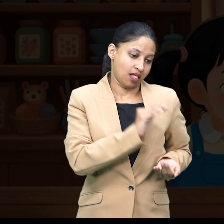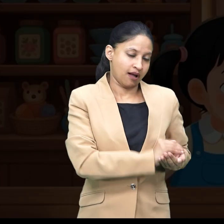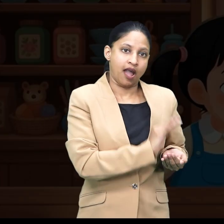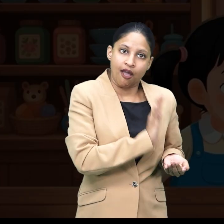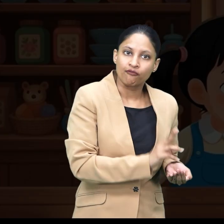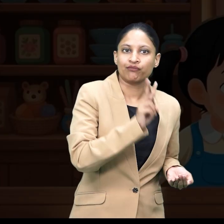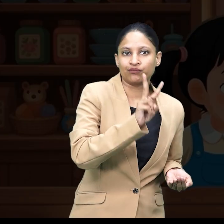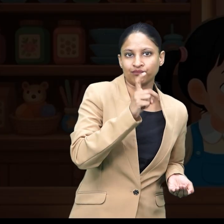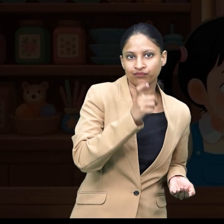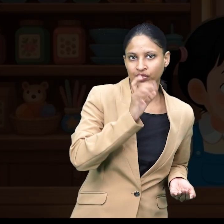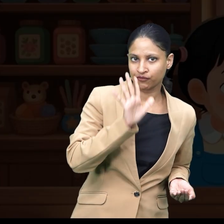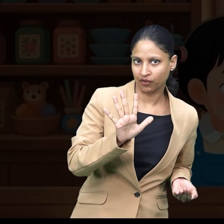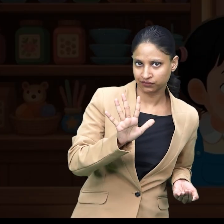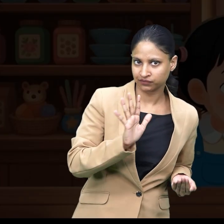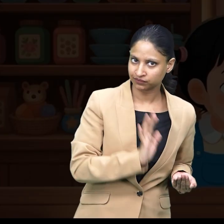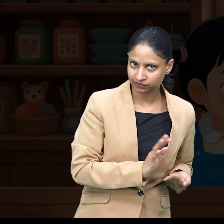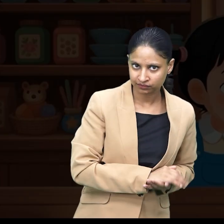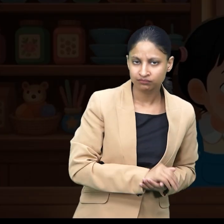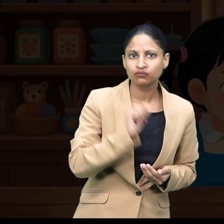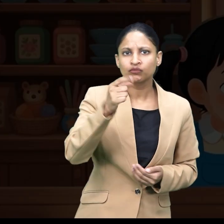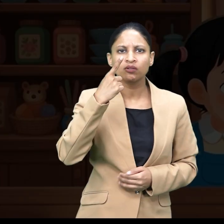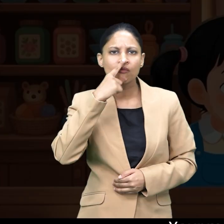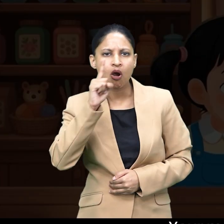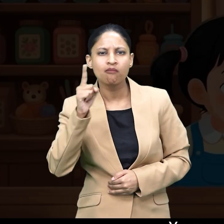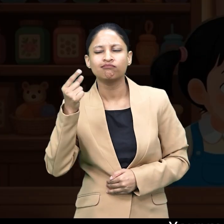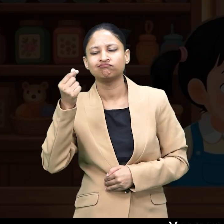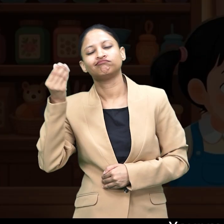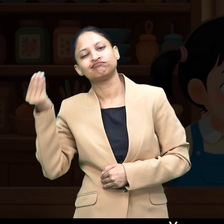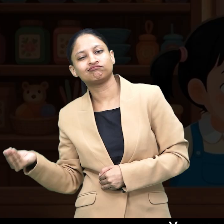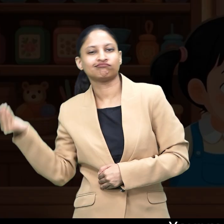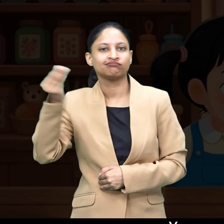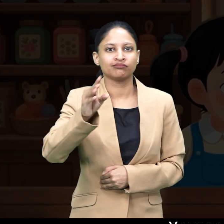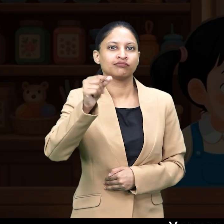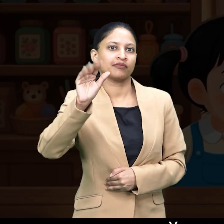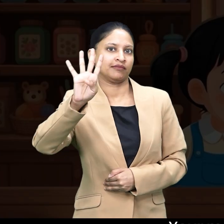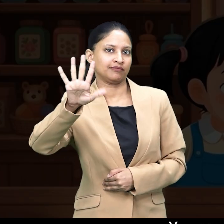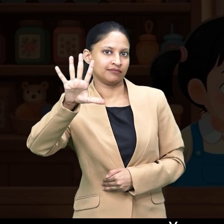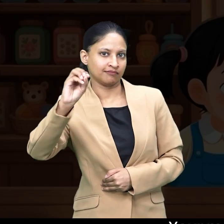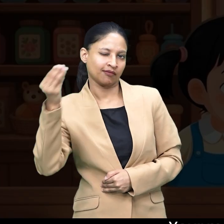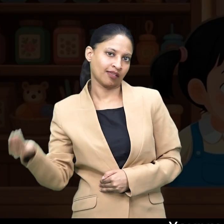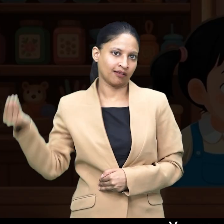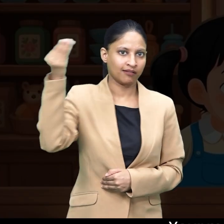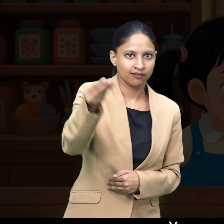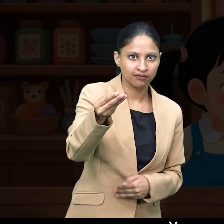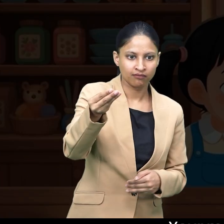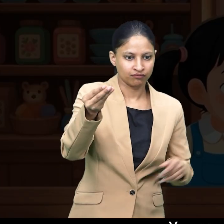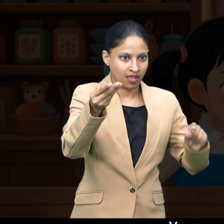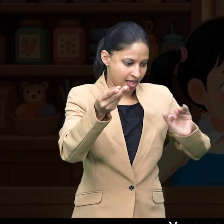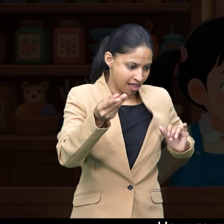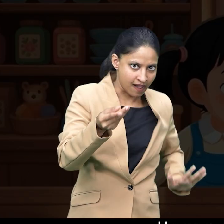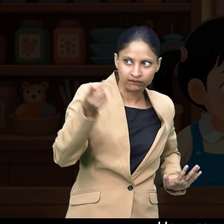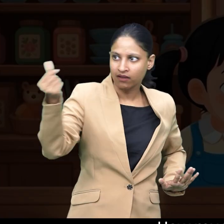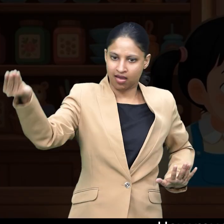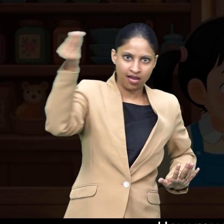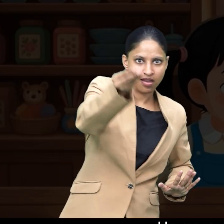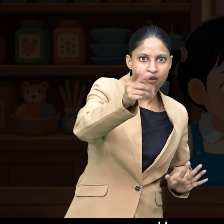You had rupees 475. Your mother gave you rupees 450 more.